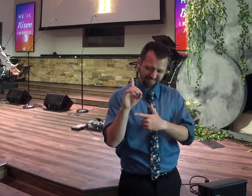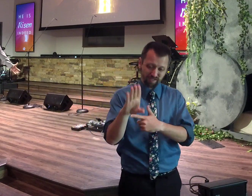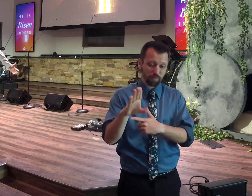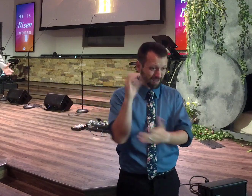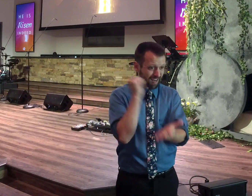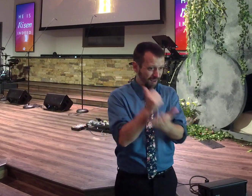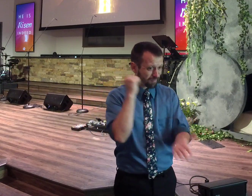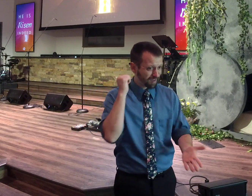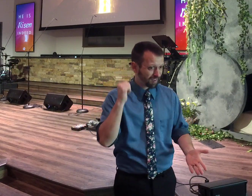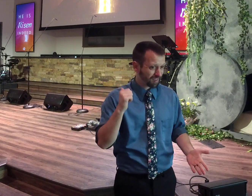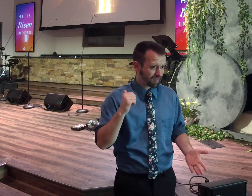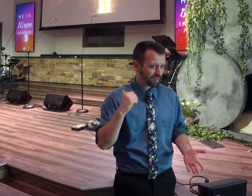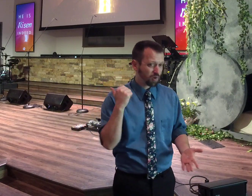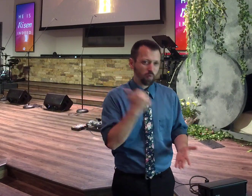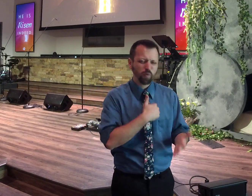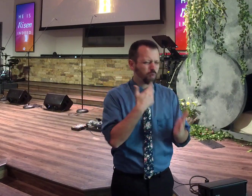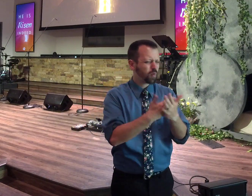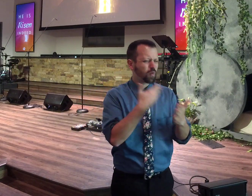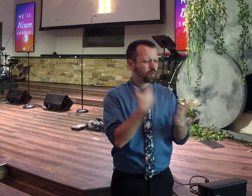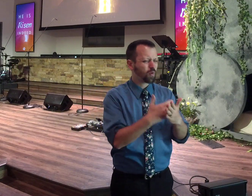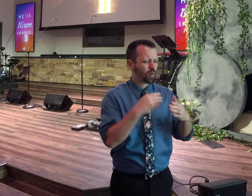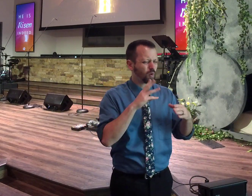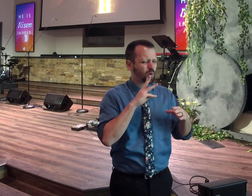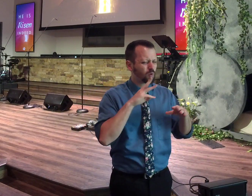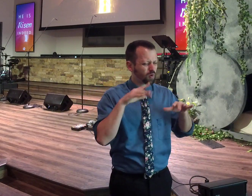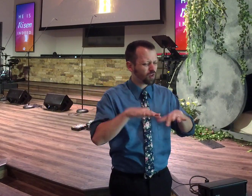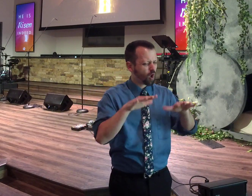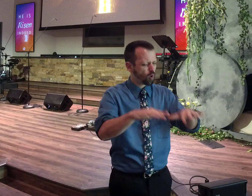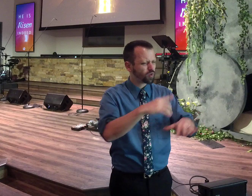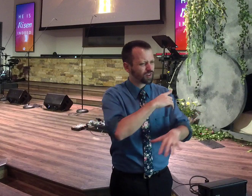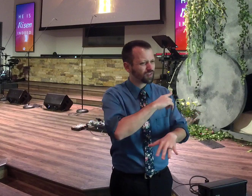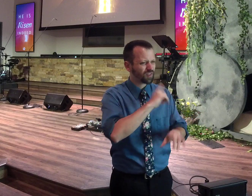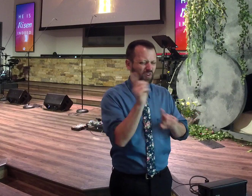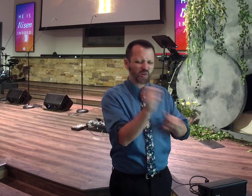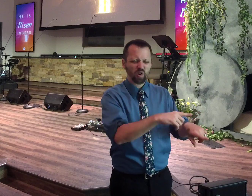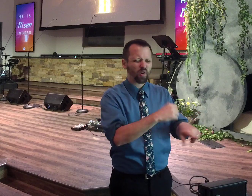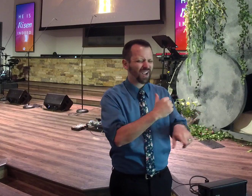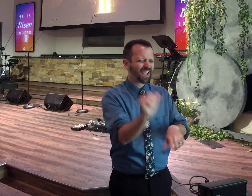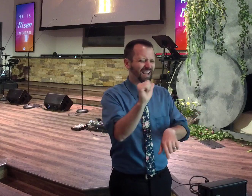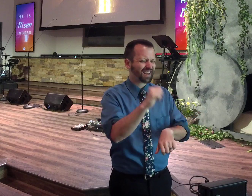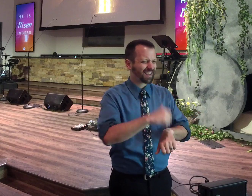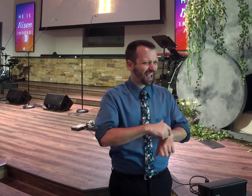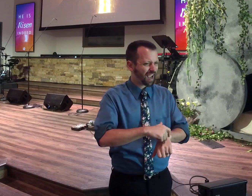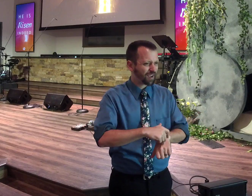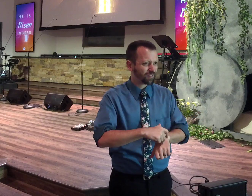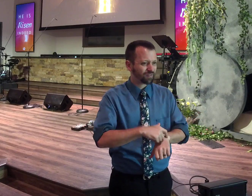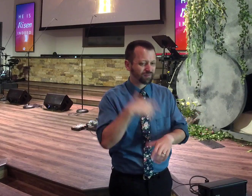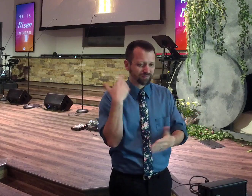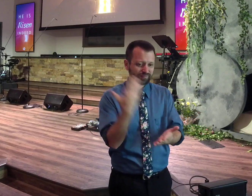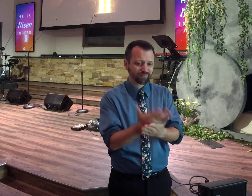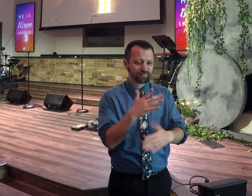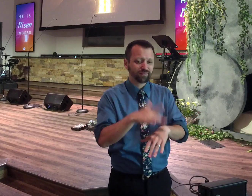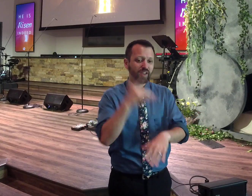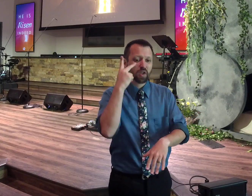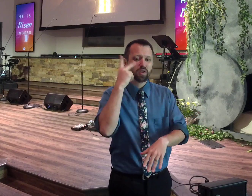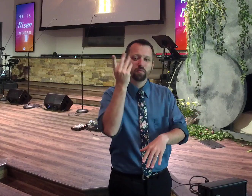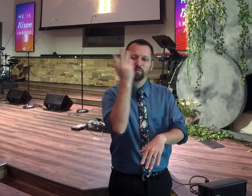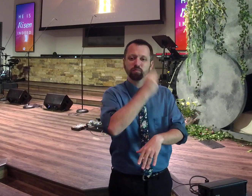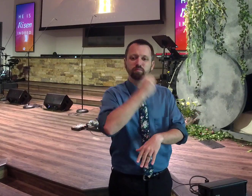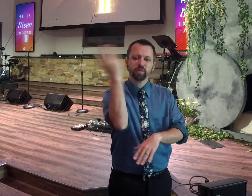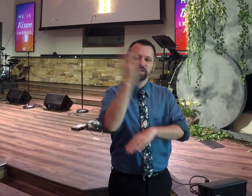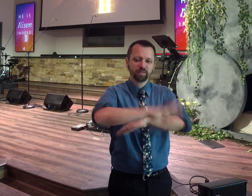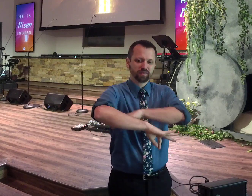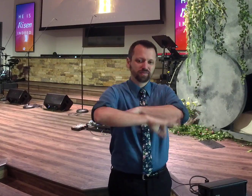Amen. We are so close to the ocean, we can go anytime we want, pretty much, and get there early enough to see the beautiful